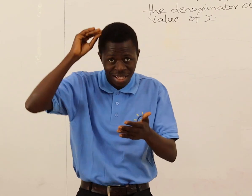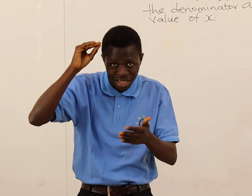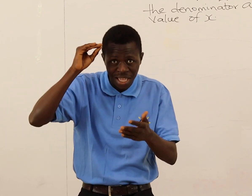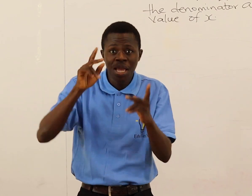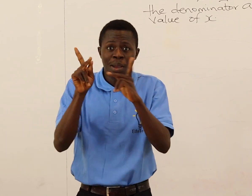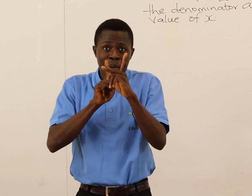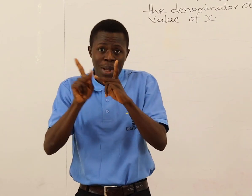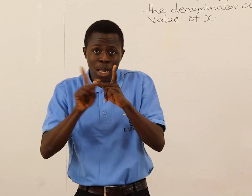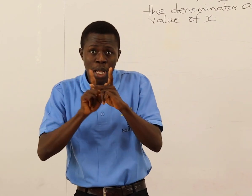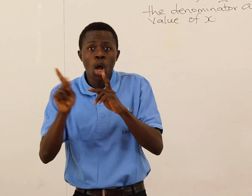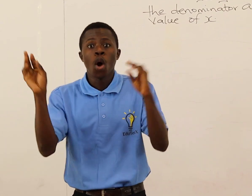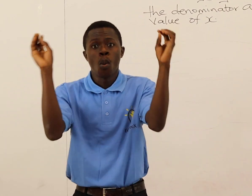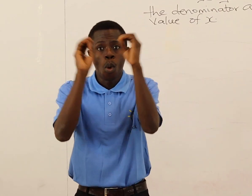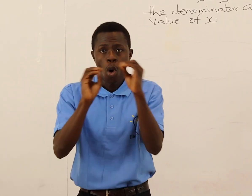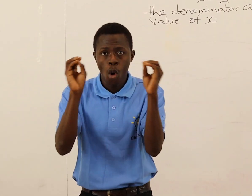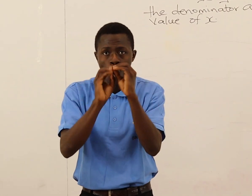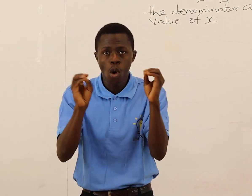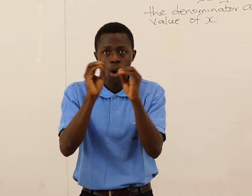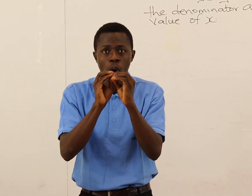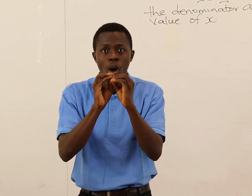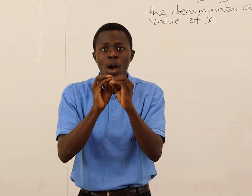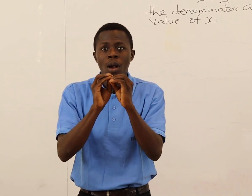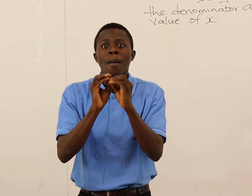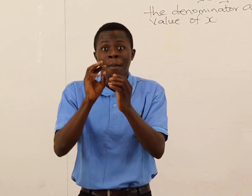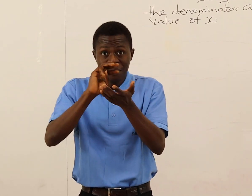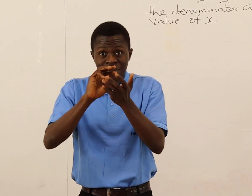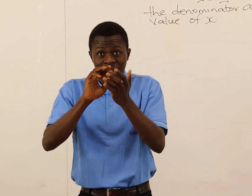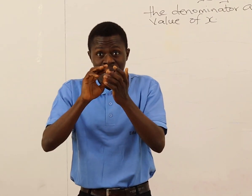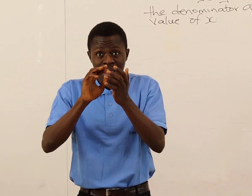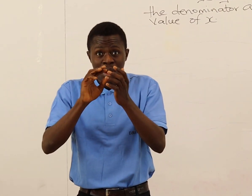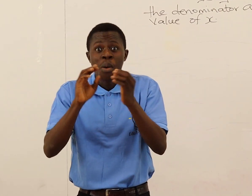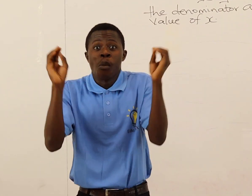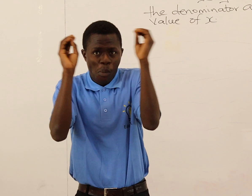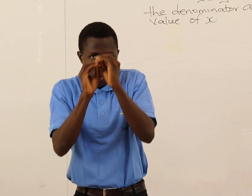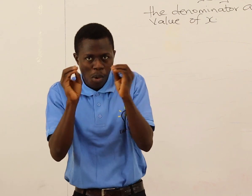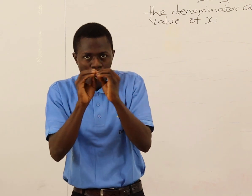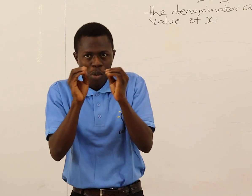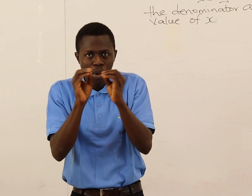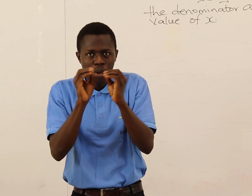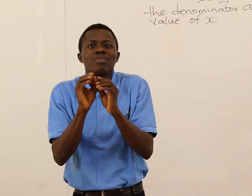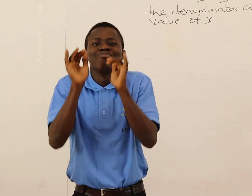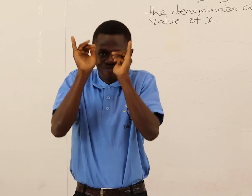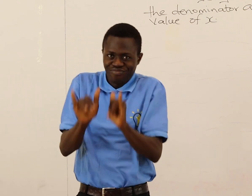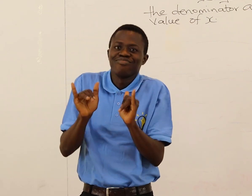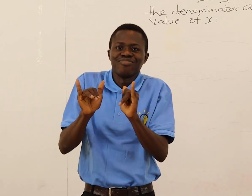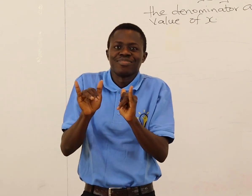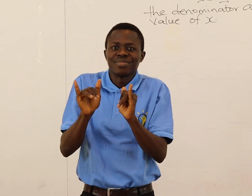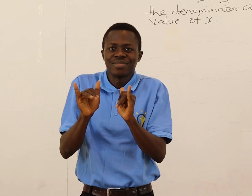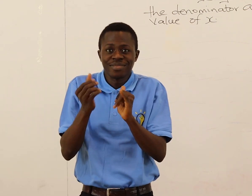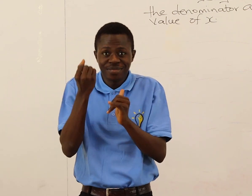Whatever we learn or discuss, we want to practice more examples so as to ensure that whatever we